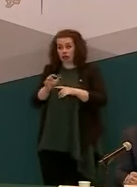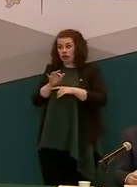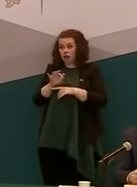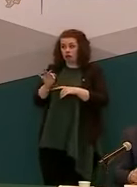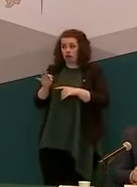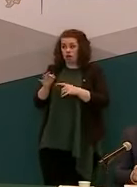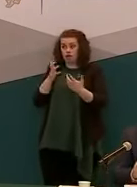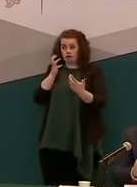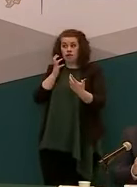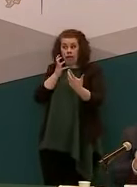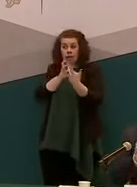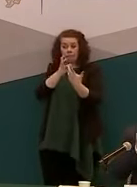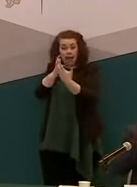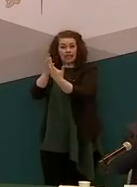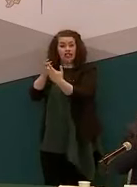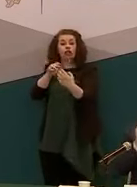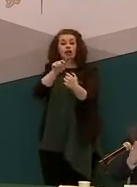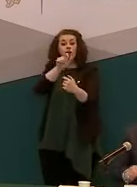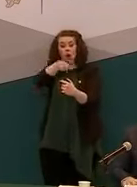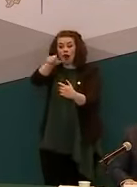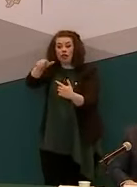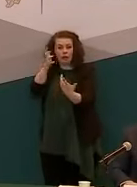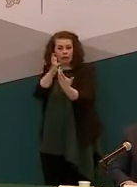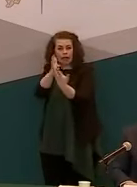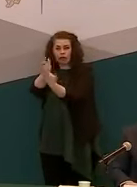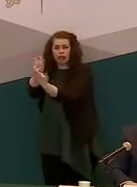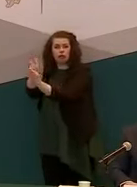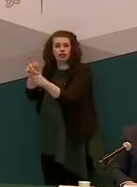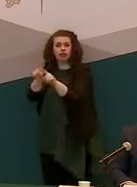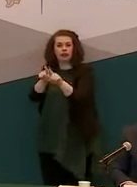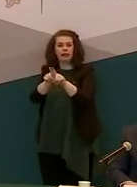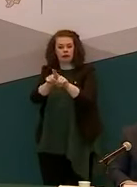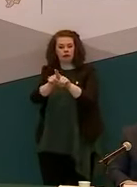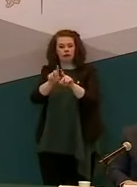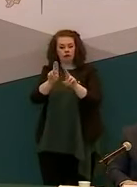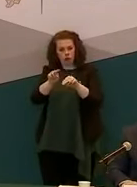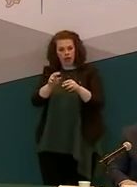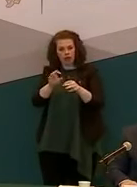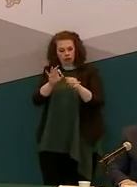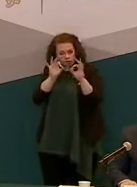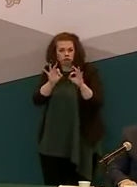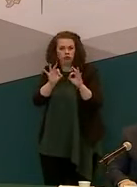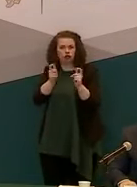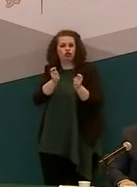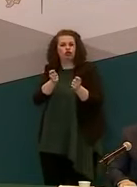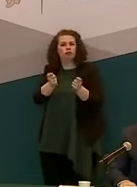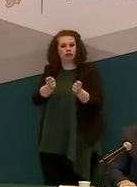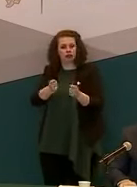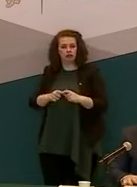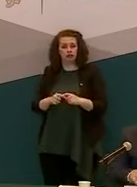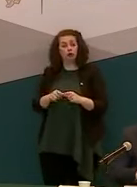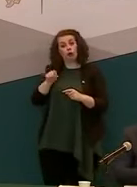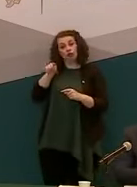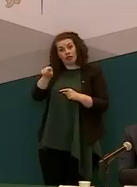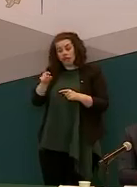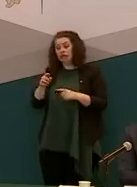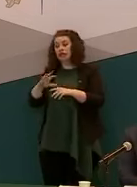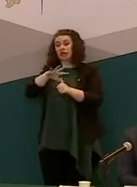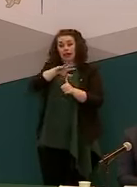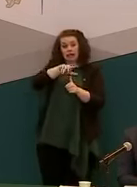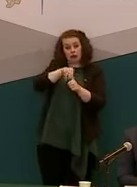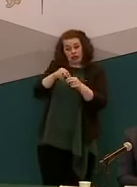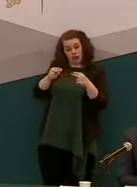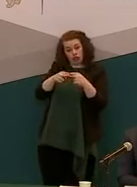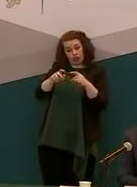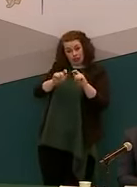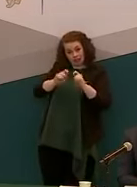and his team from Portlaoise Hospital, and also end-of-life palliative specialist care. And this, if you like, a combination of specialist nursing care